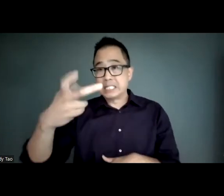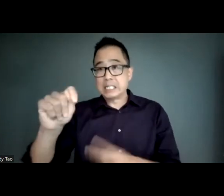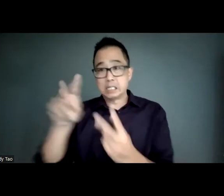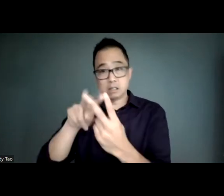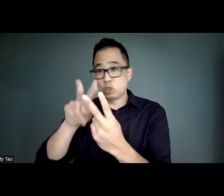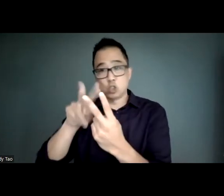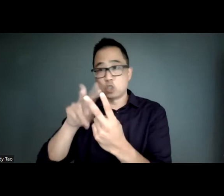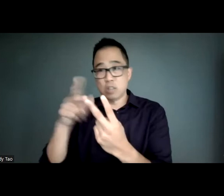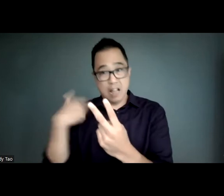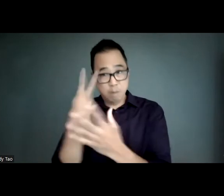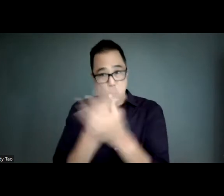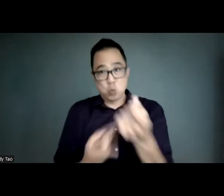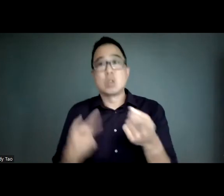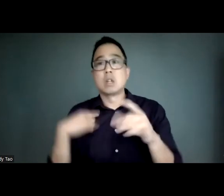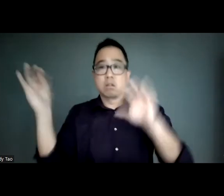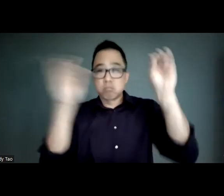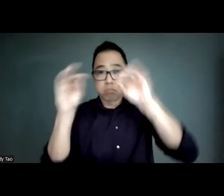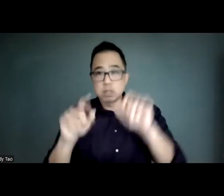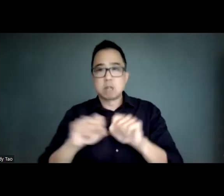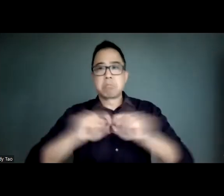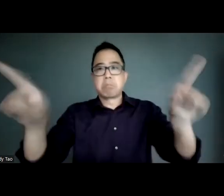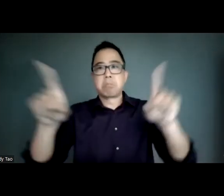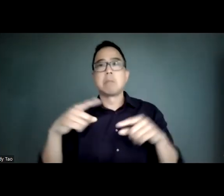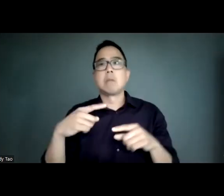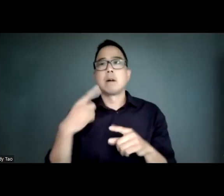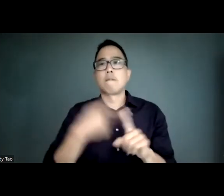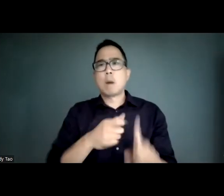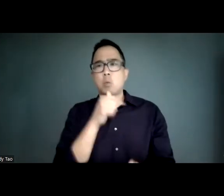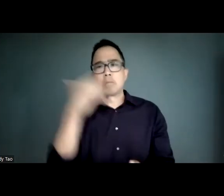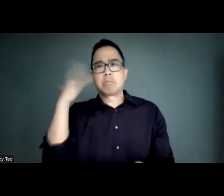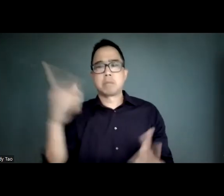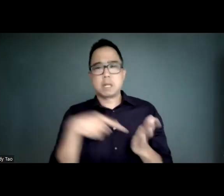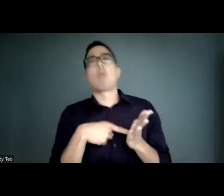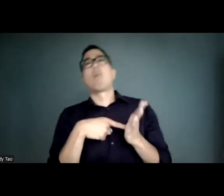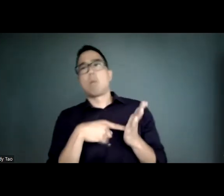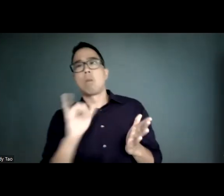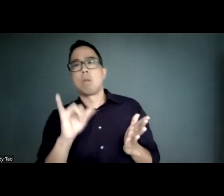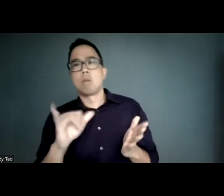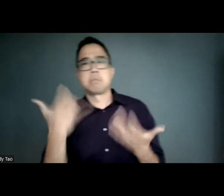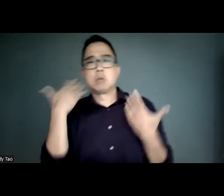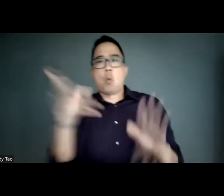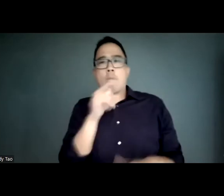private, you can anonymously tell your contacts via tellyourcontacts.org.